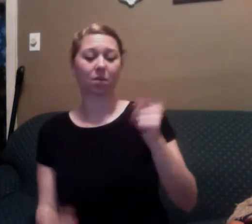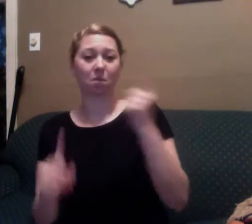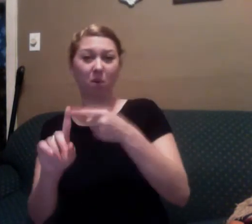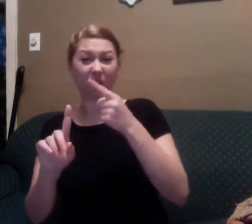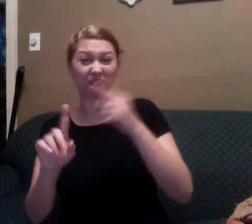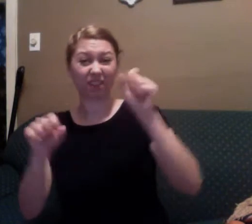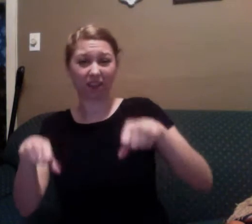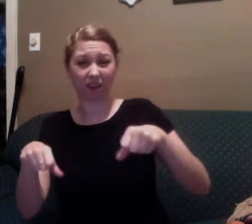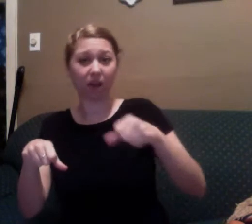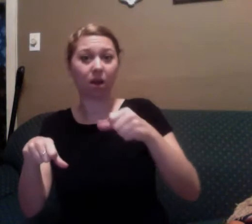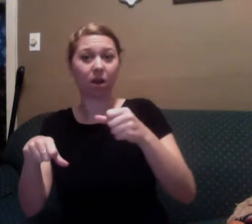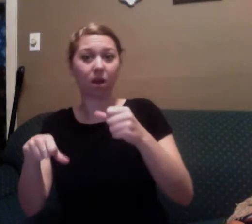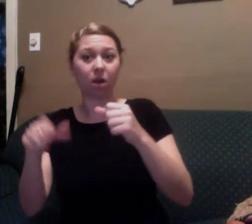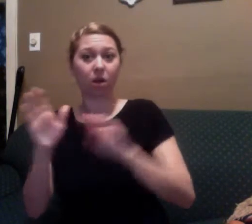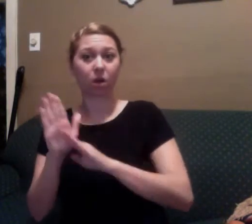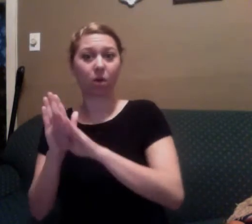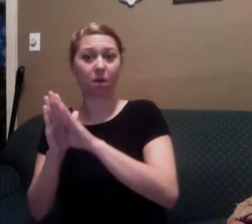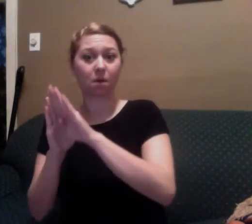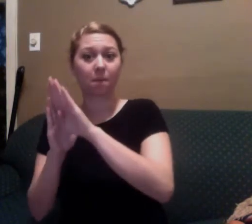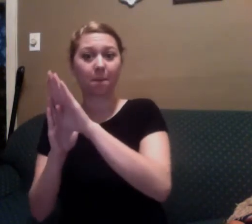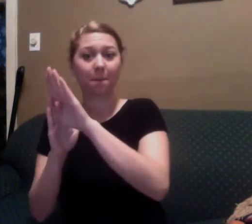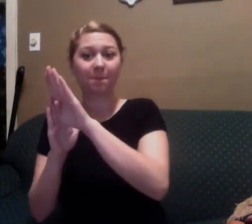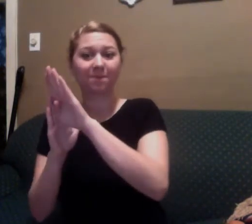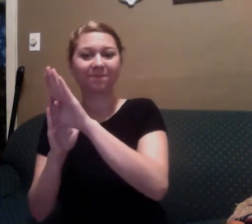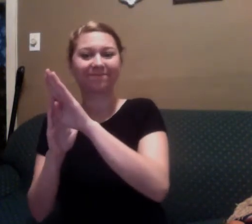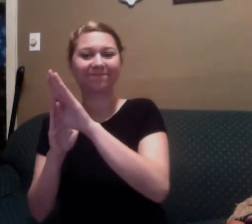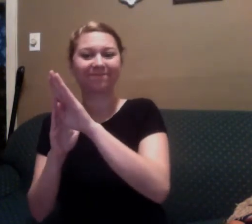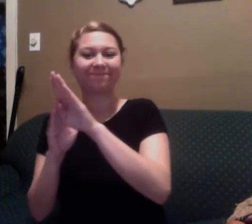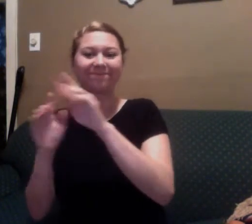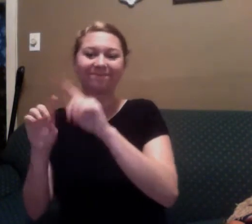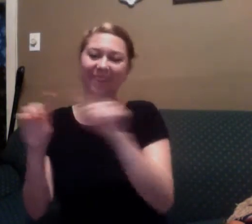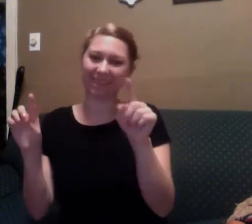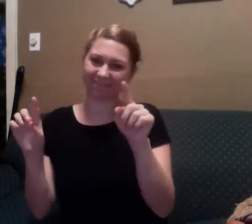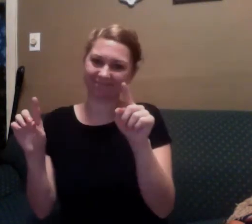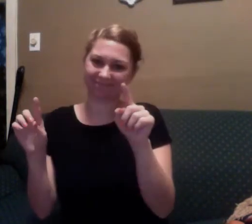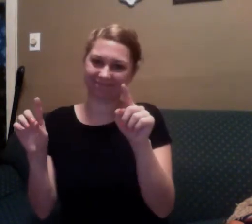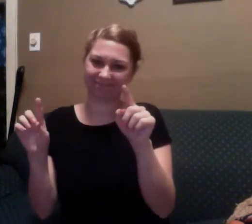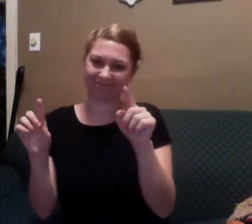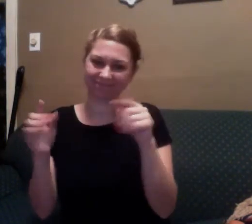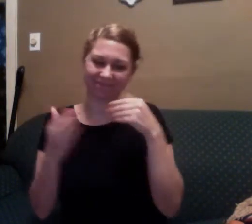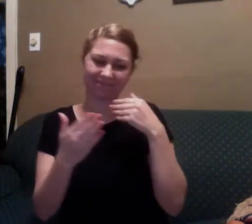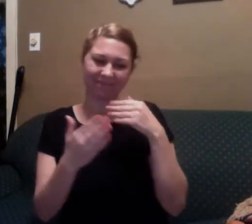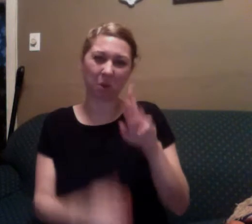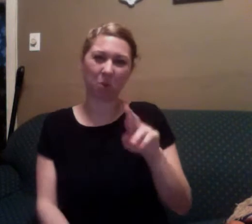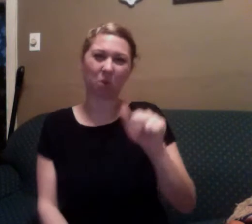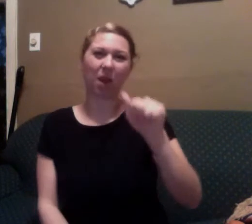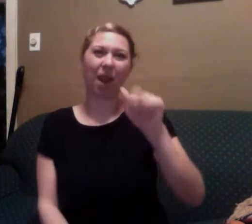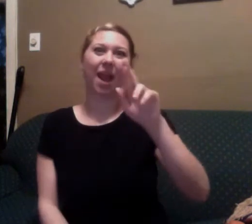Now, if your mother ever mentioned that life is not fair, this is the kind of thing she was talking